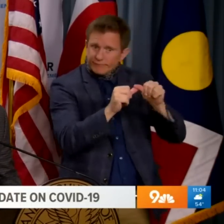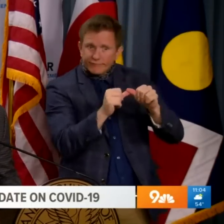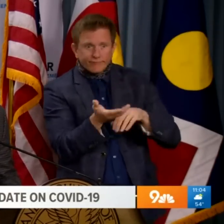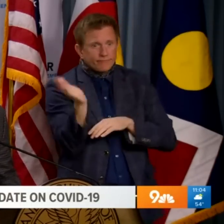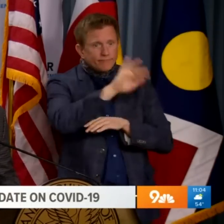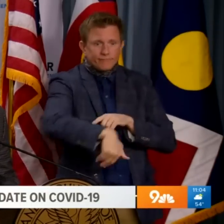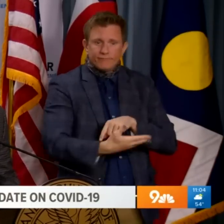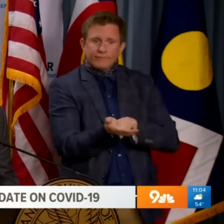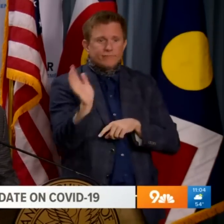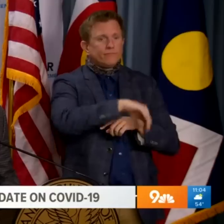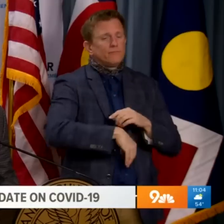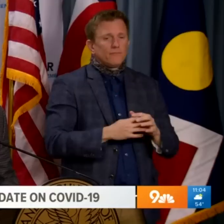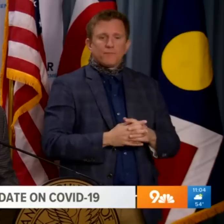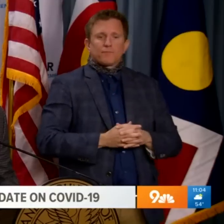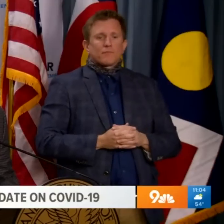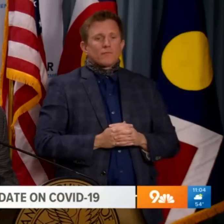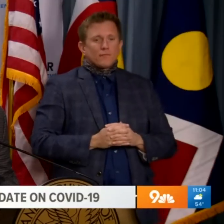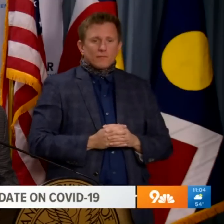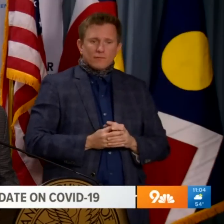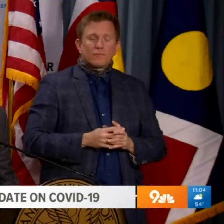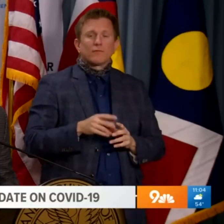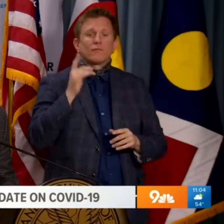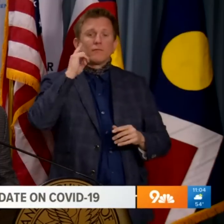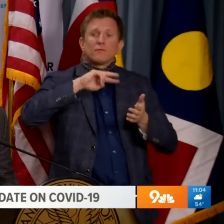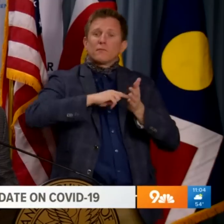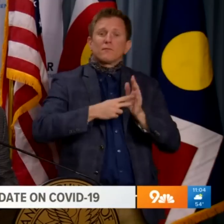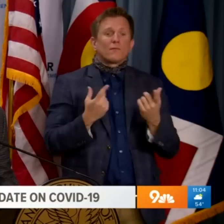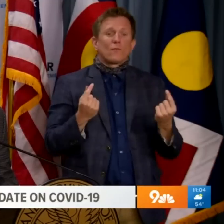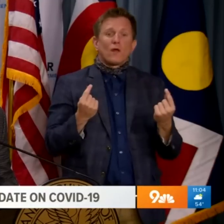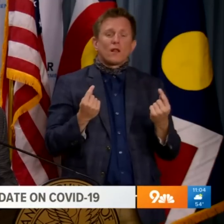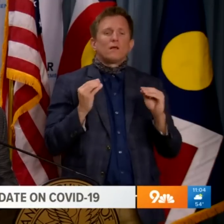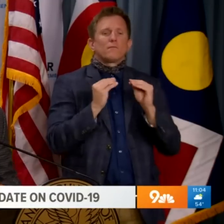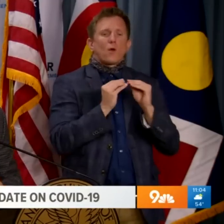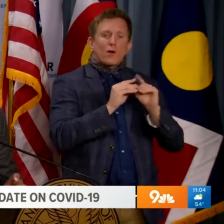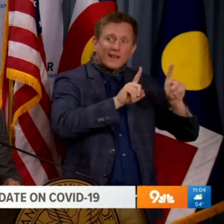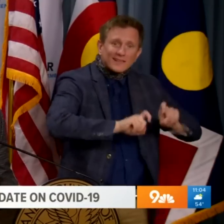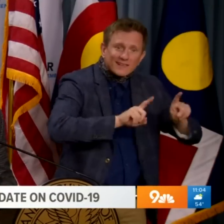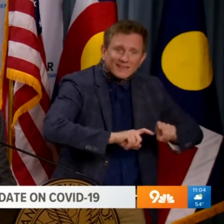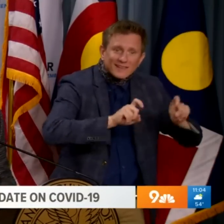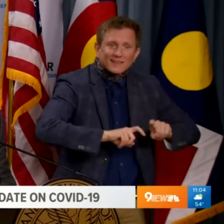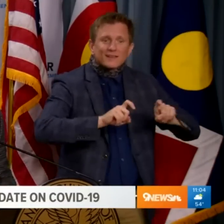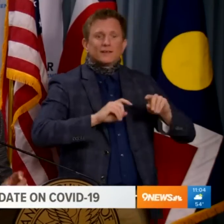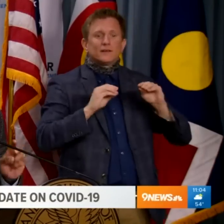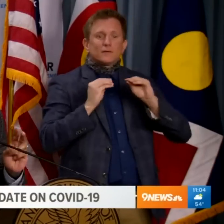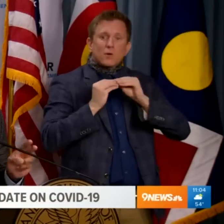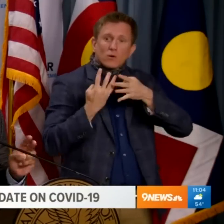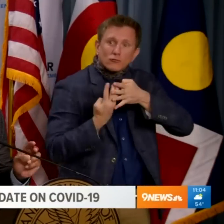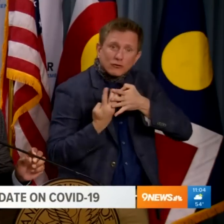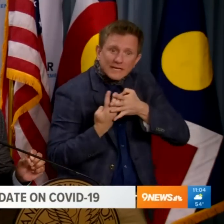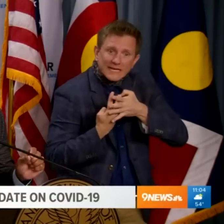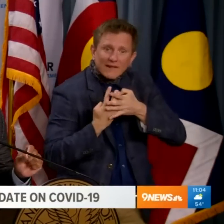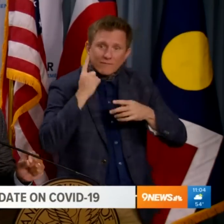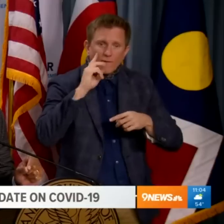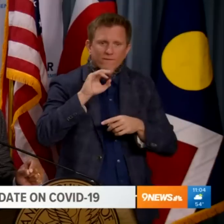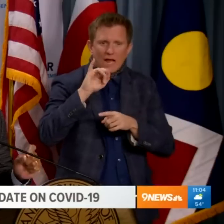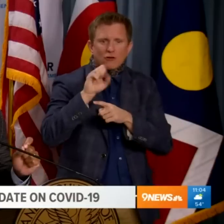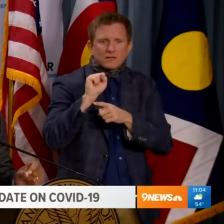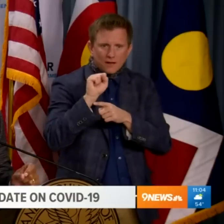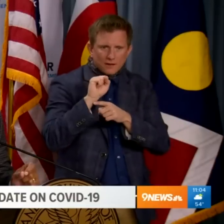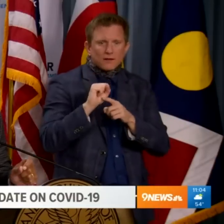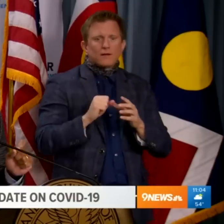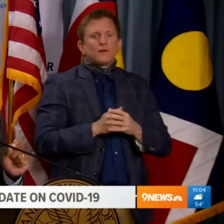planning for what lifting that order would look like here in Denver and around the metro area. We still have a lot of work to do over the next